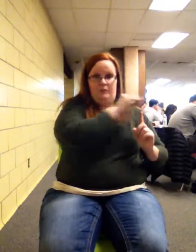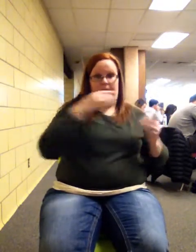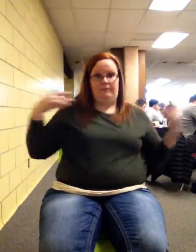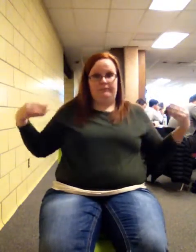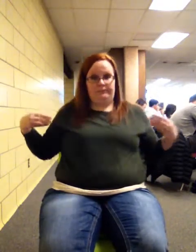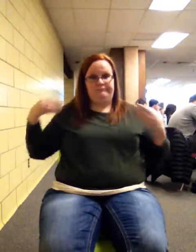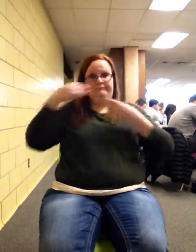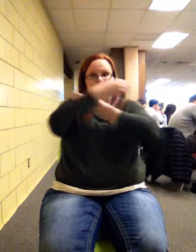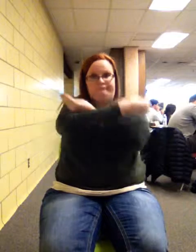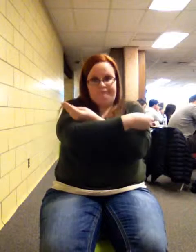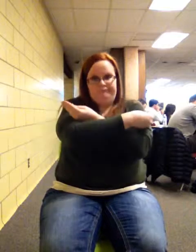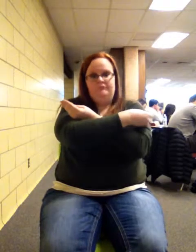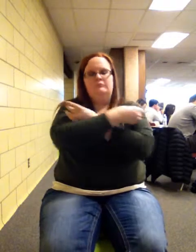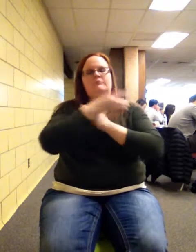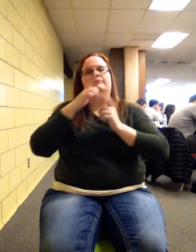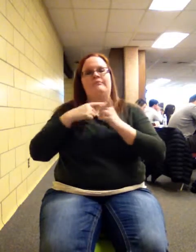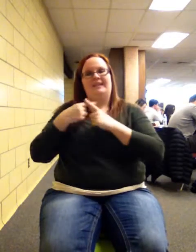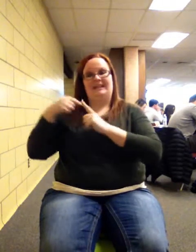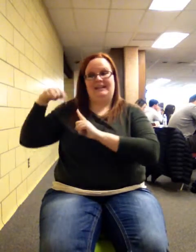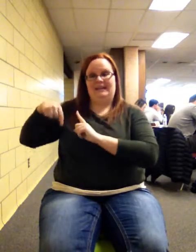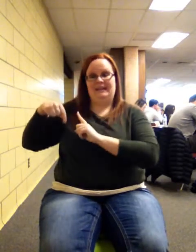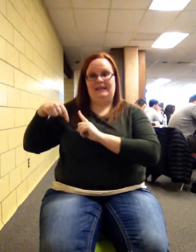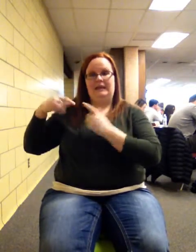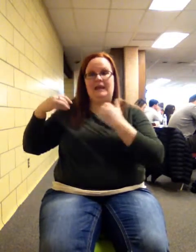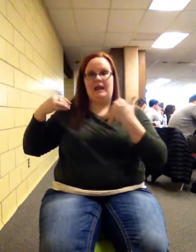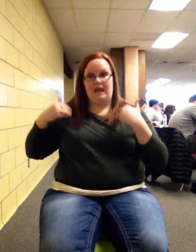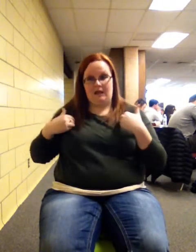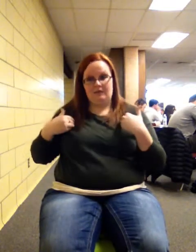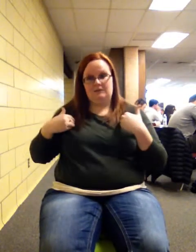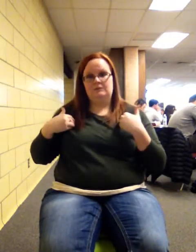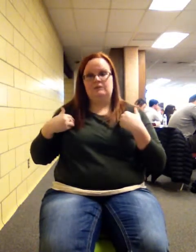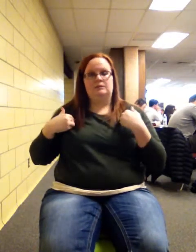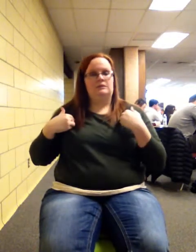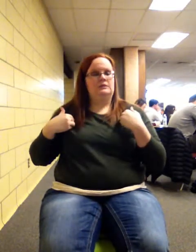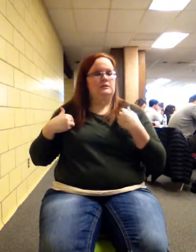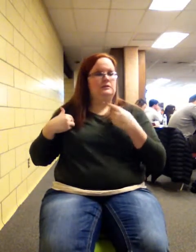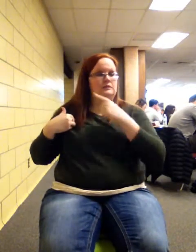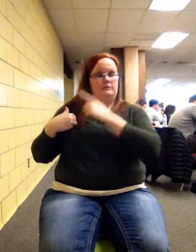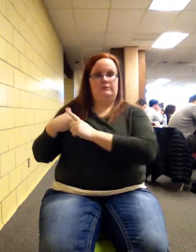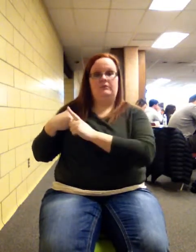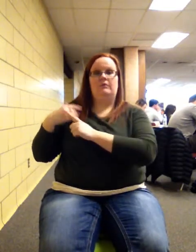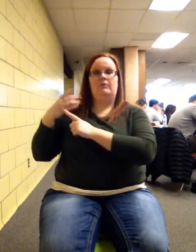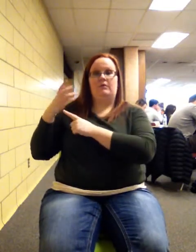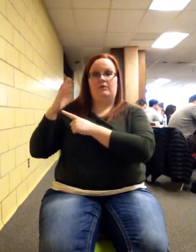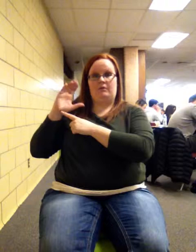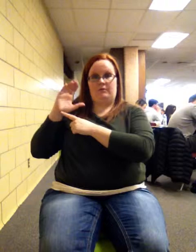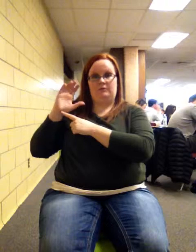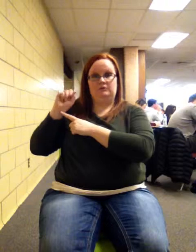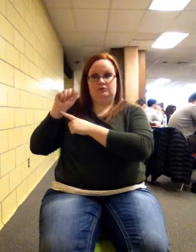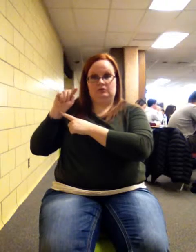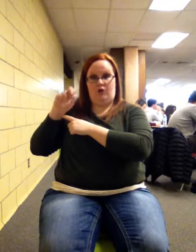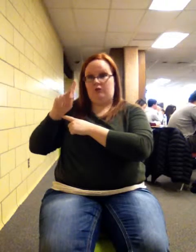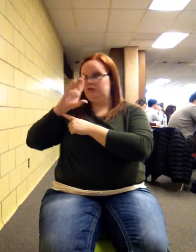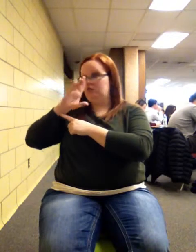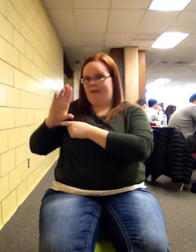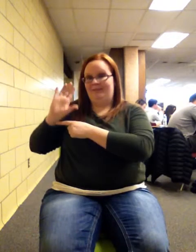one of the owners of that company, you would have found that saver number one's name. So they would have had all of the rights that you